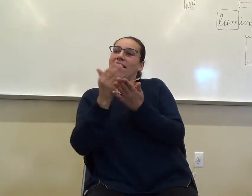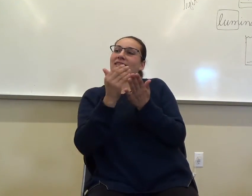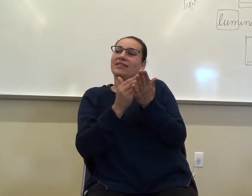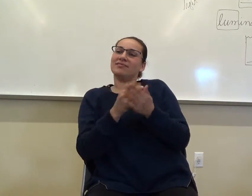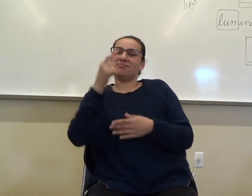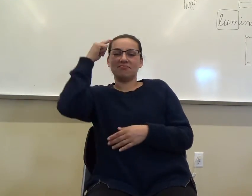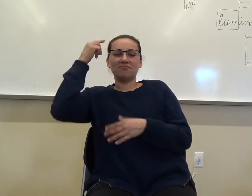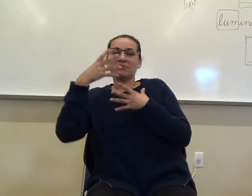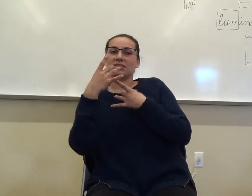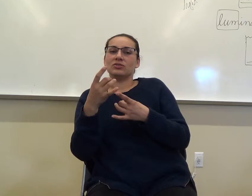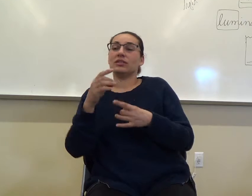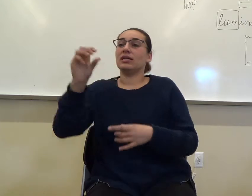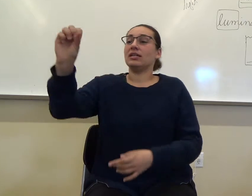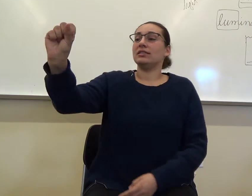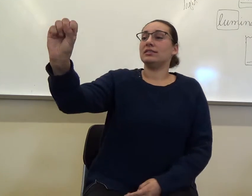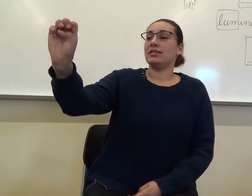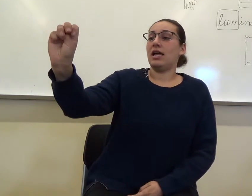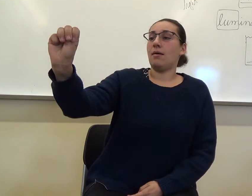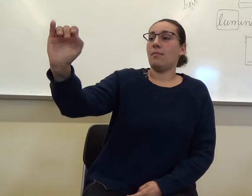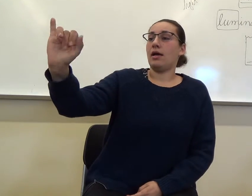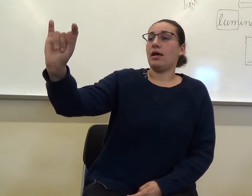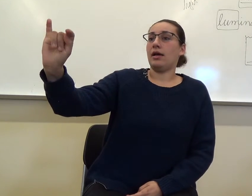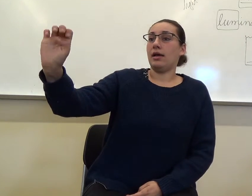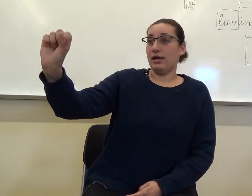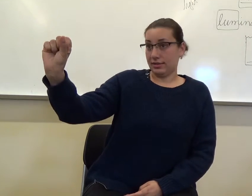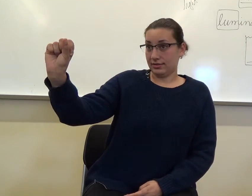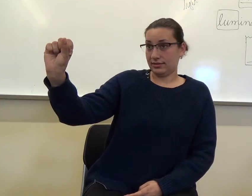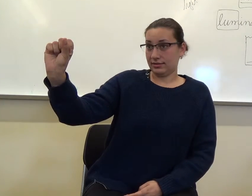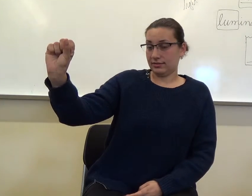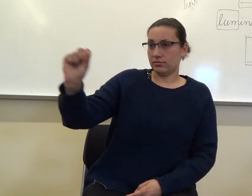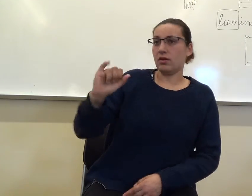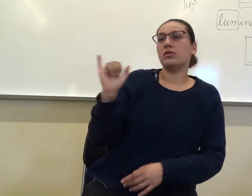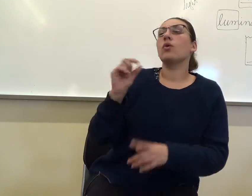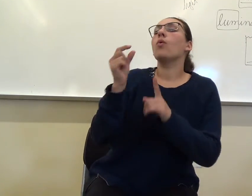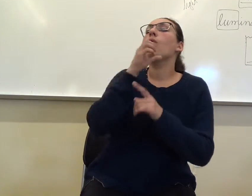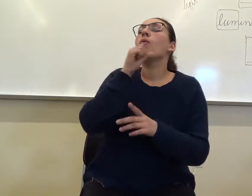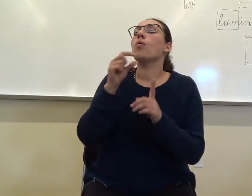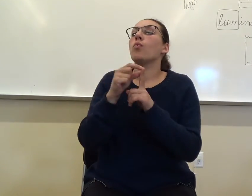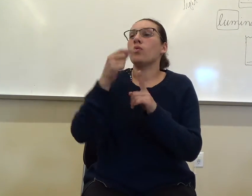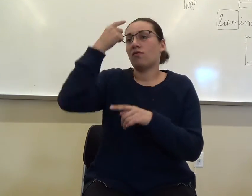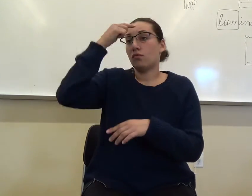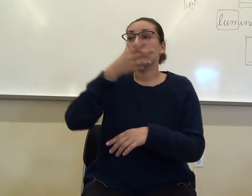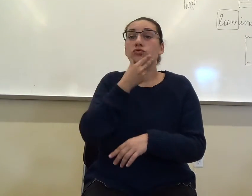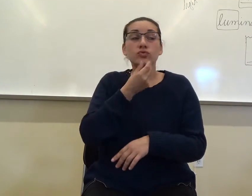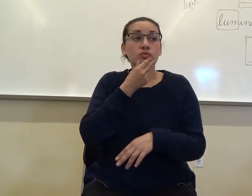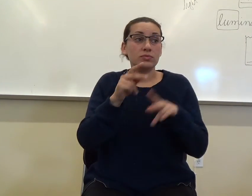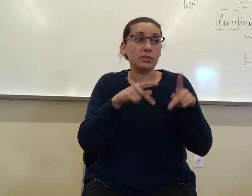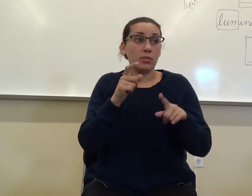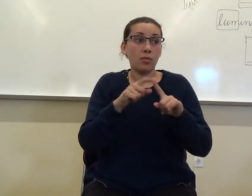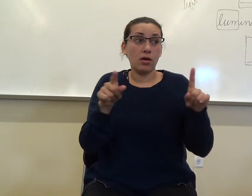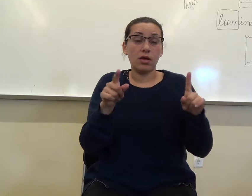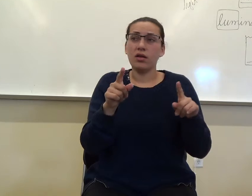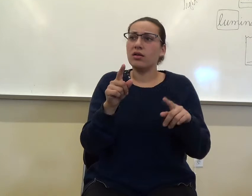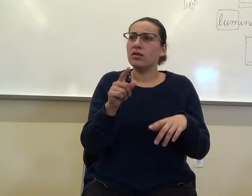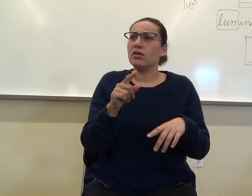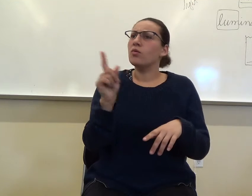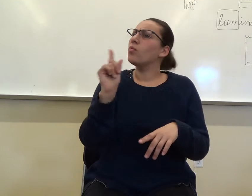There isn't a race called this really anymore, but it actually came from,